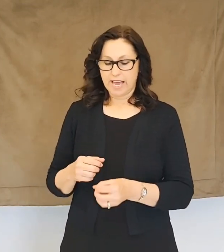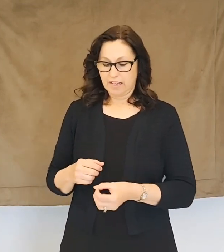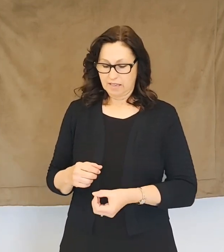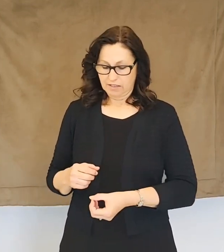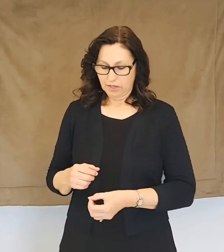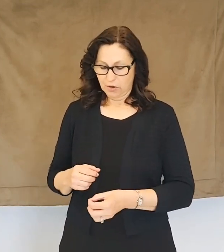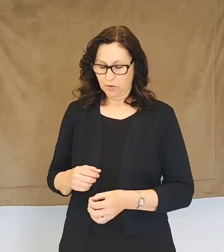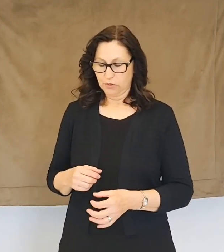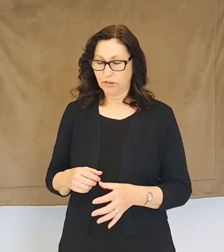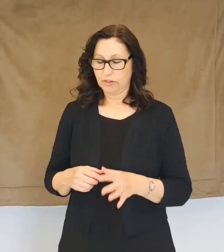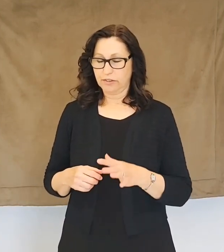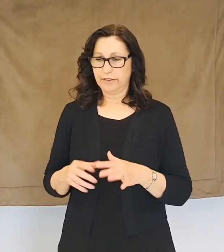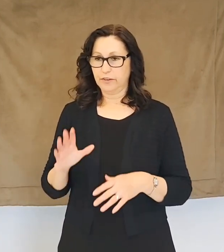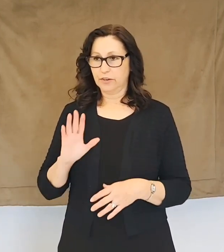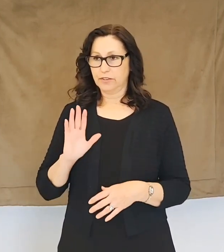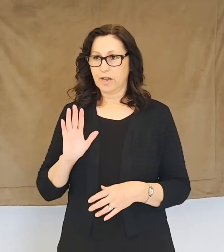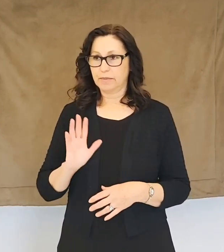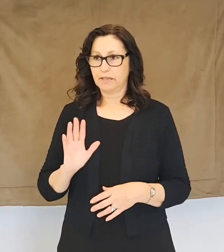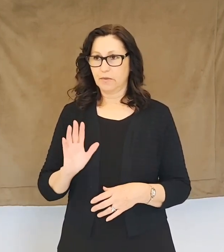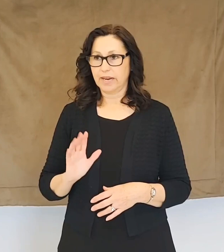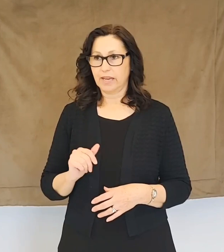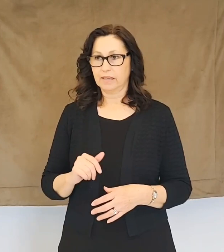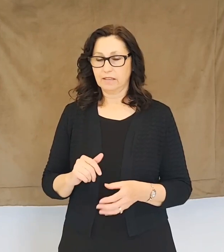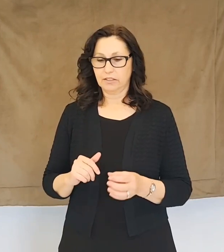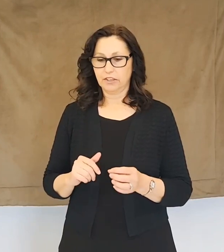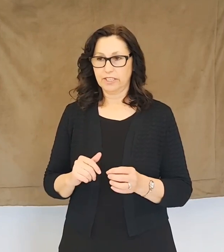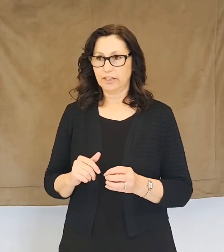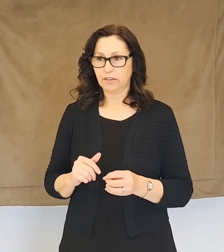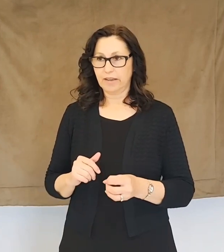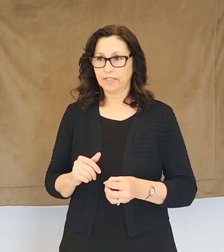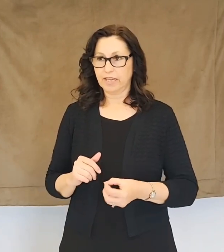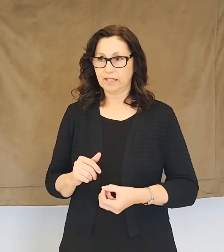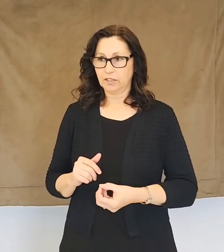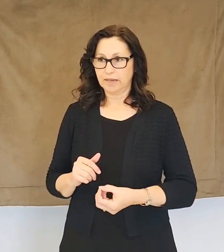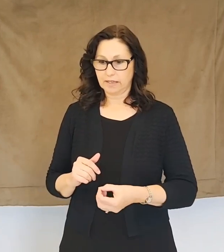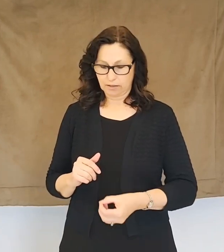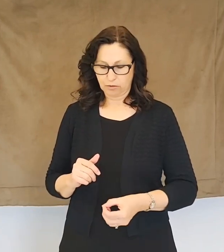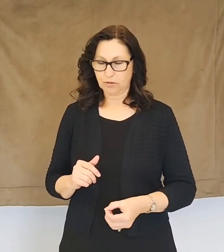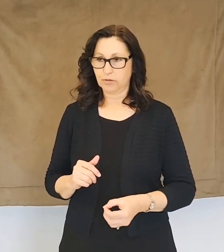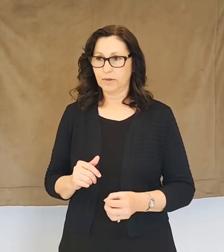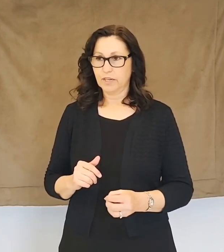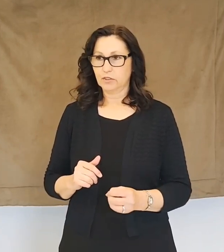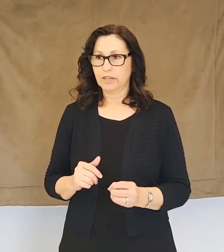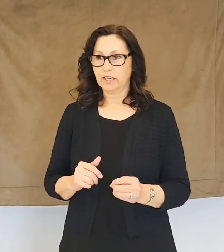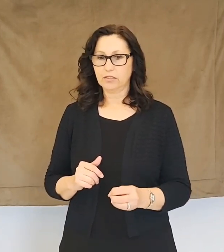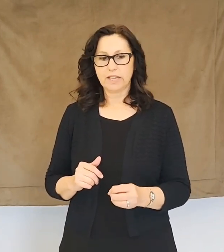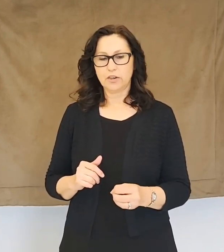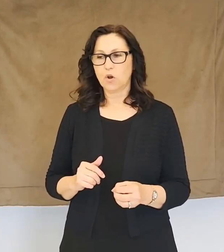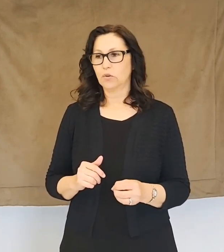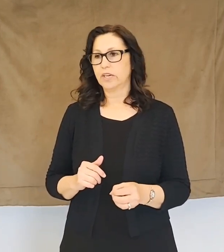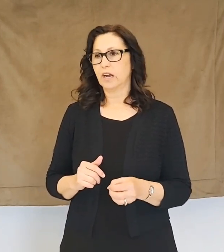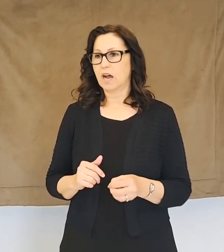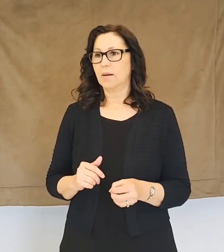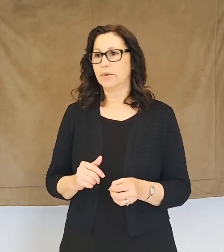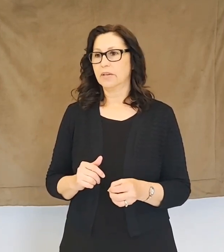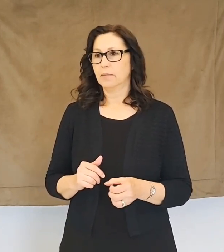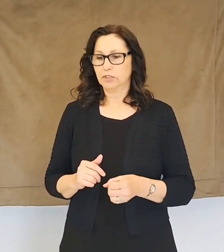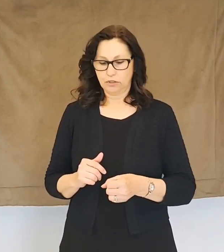Okay, so if you're dominant right hand, so you take your left hand and you make like a circle. So it looks like you're holding a cup, but you